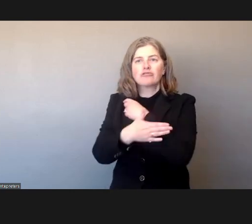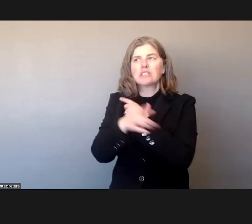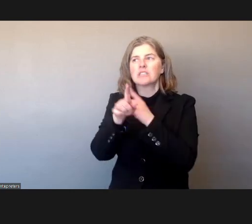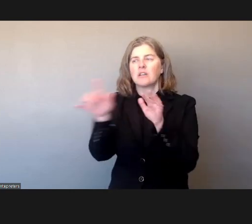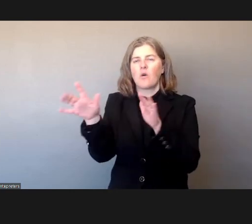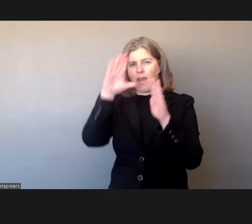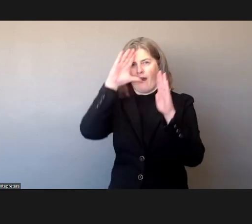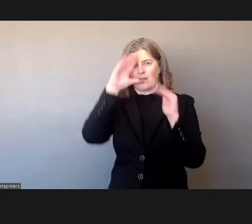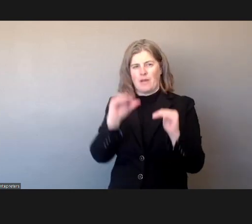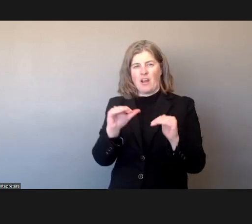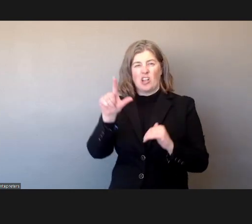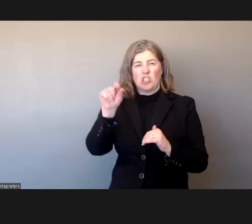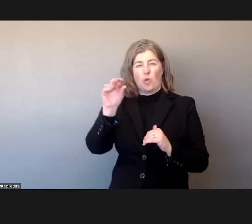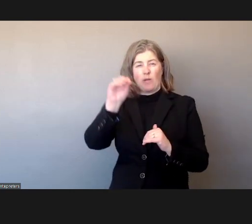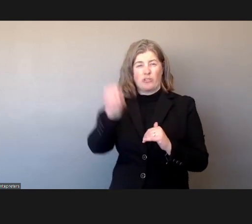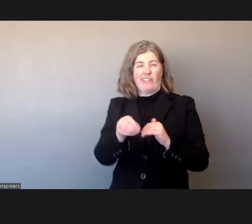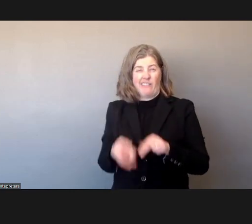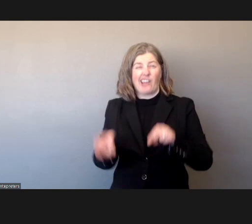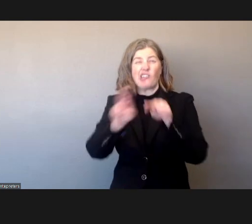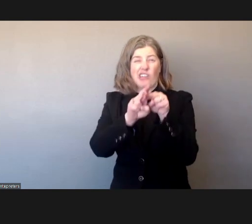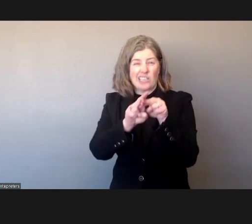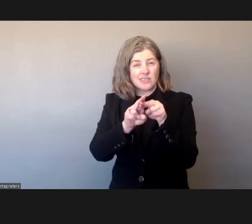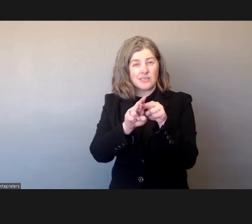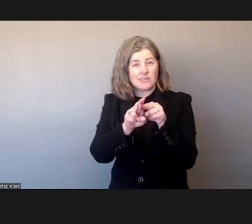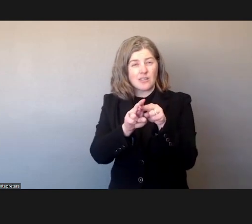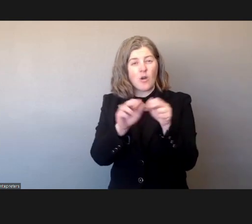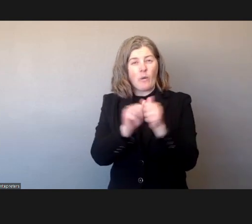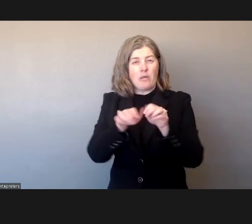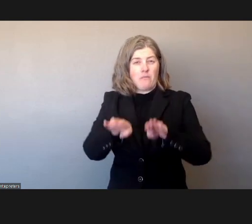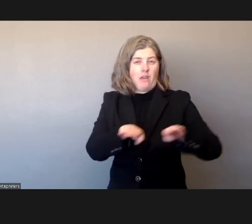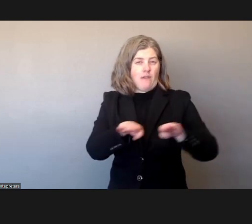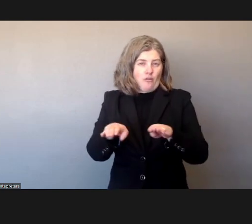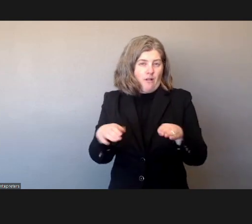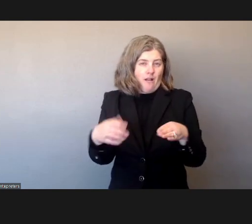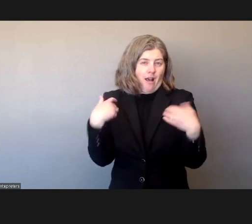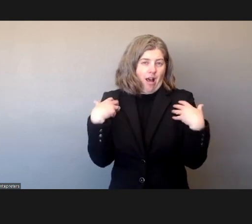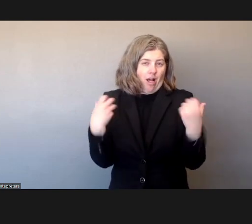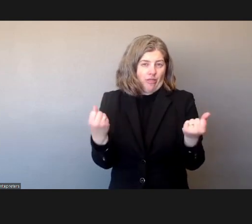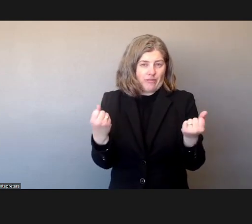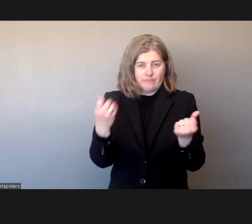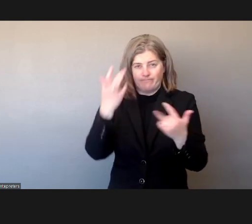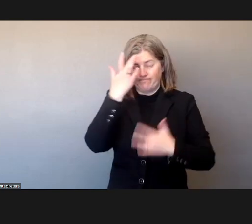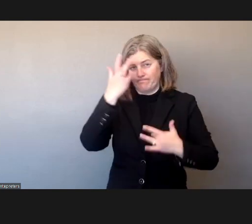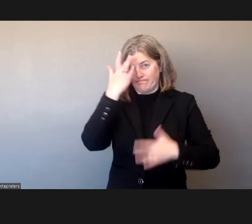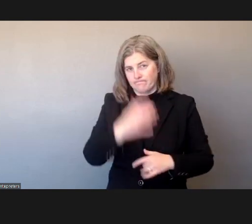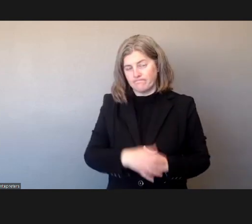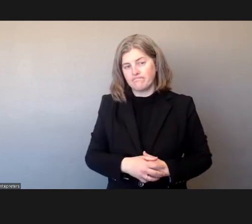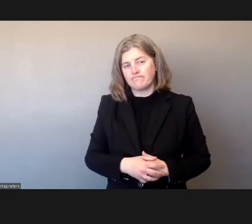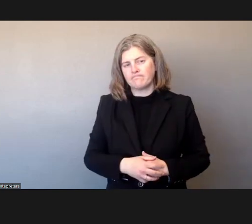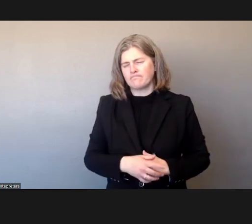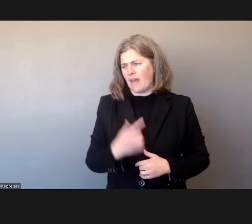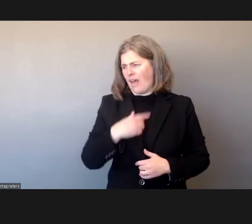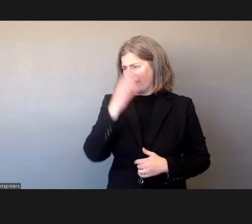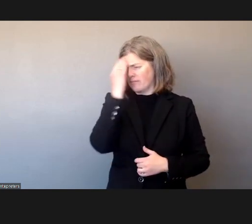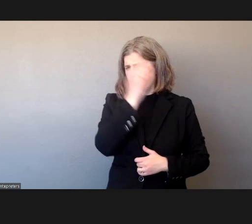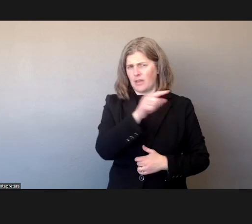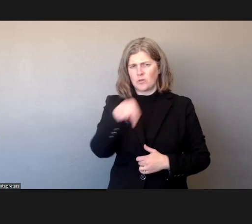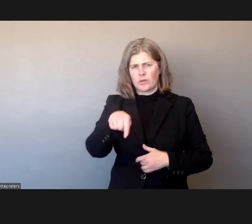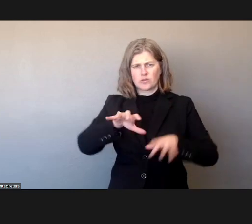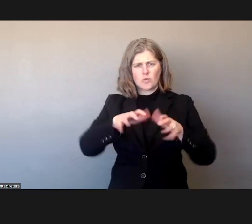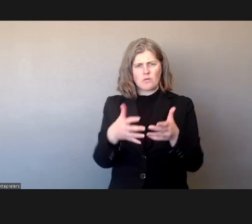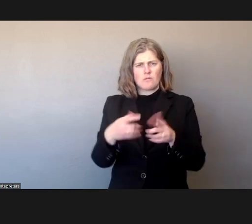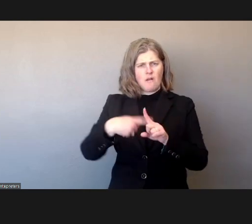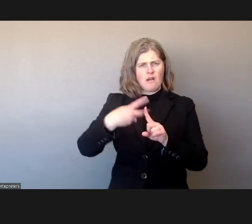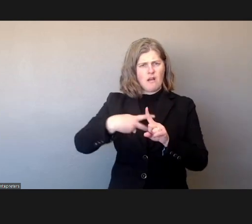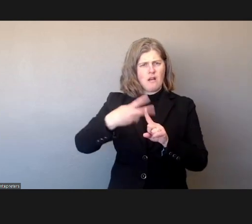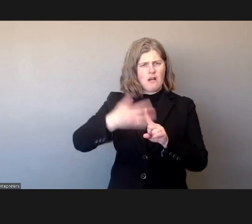expect a 20% increase in behavioral health symptoms. I think I shared with this group months and